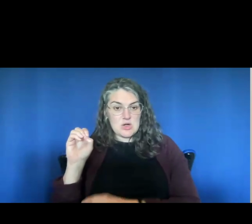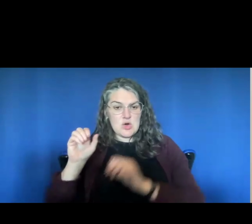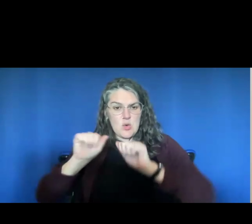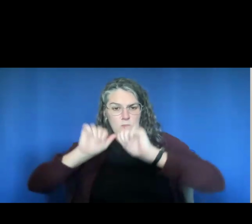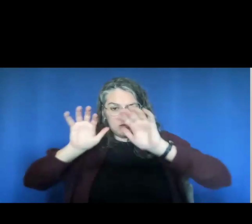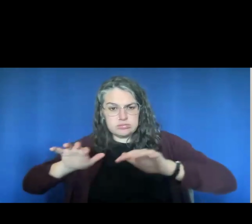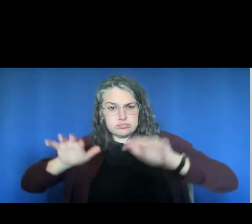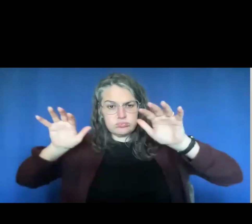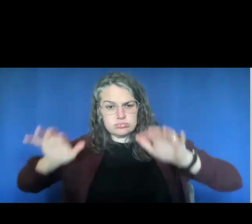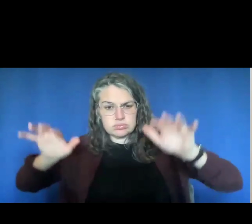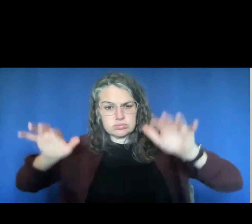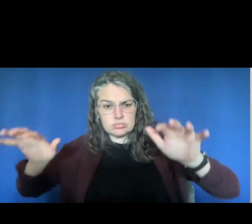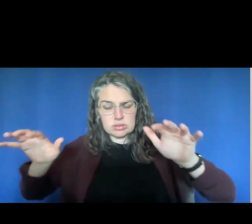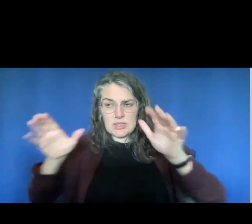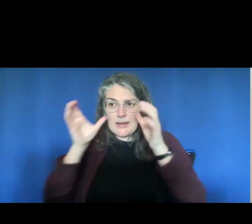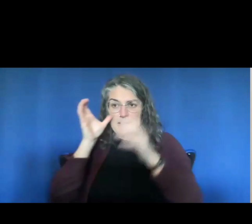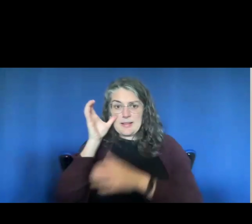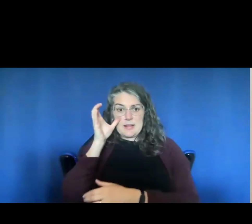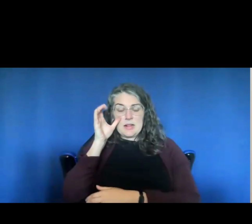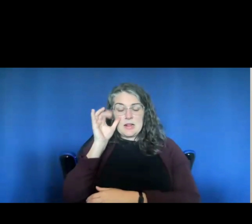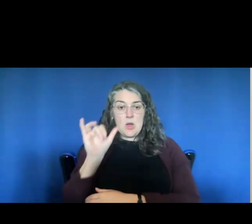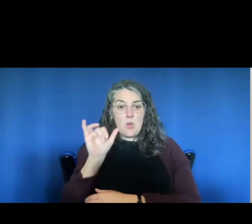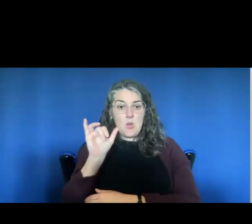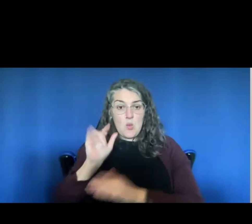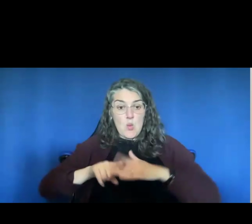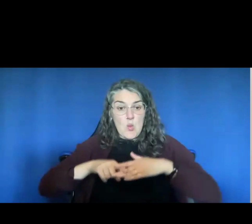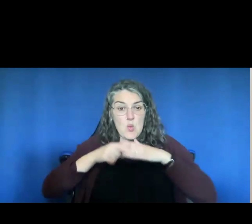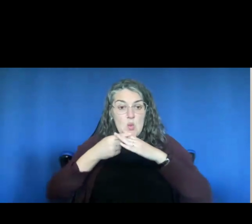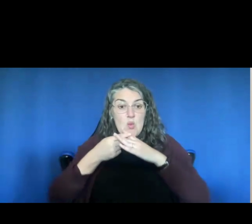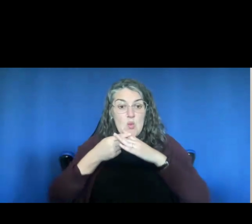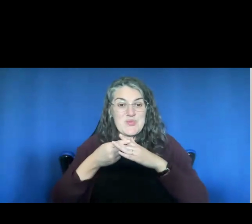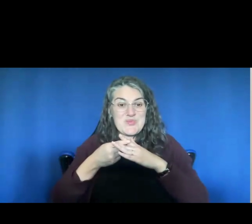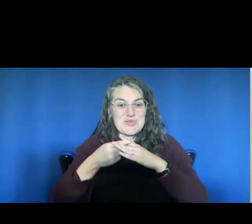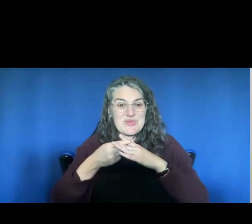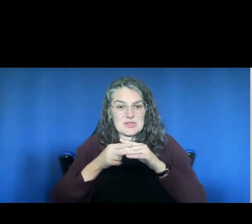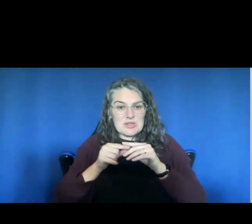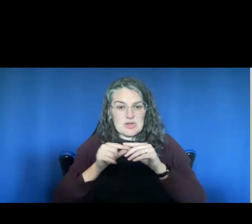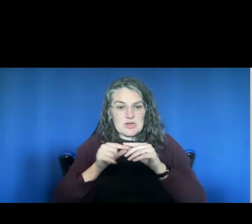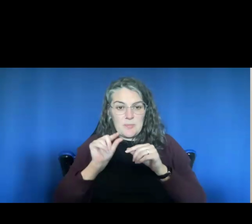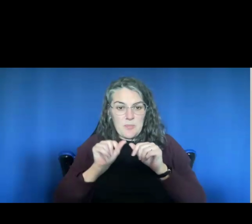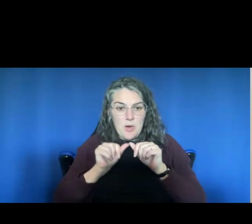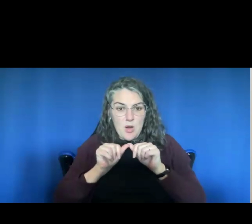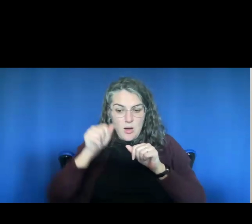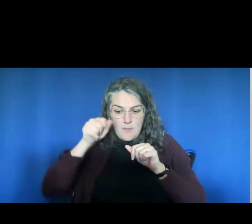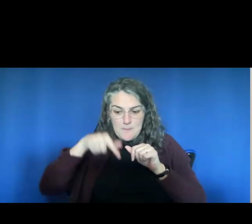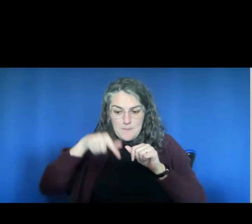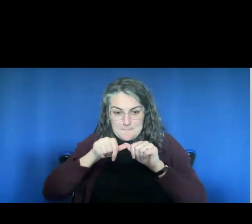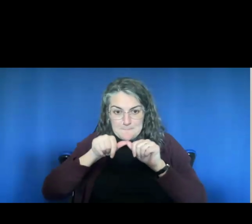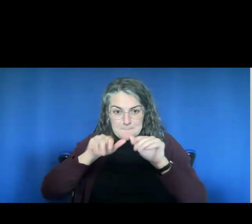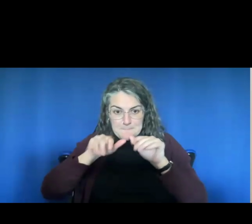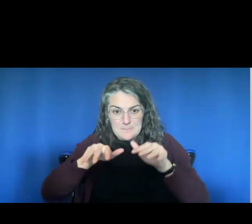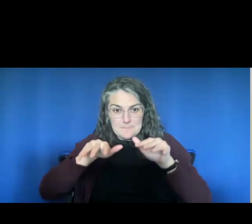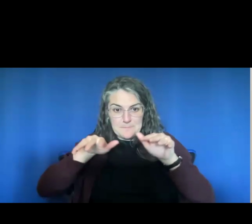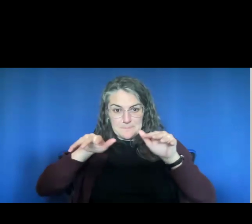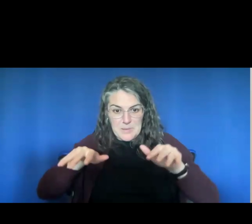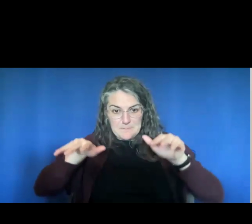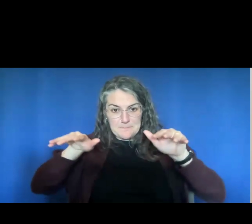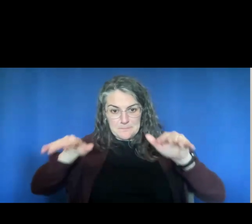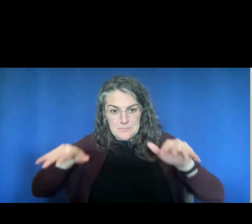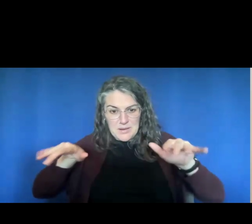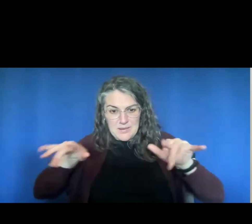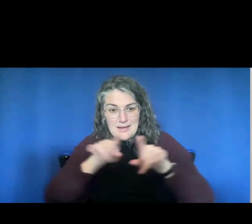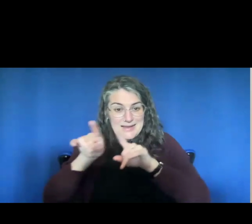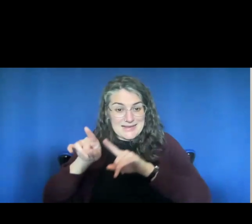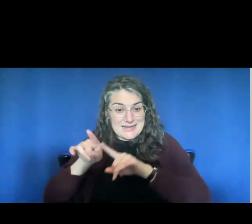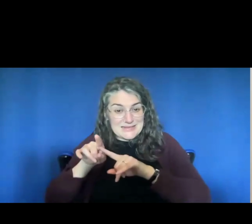The voices were snowflakes turned avalanche, truths thundering over media. I imagined readers being